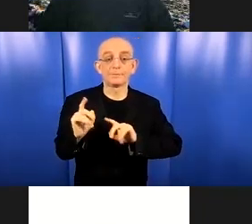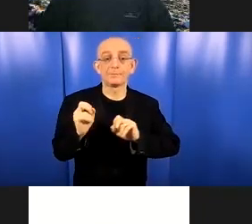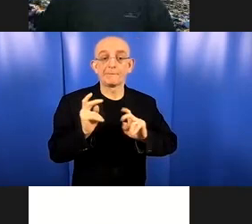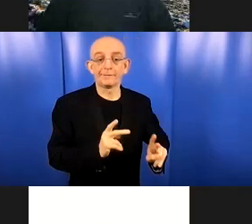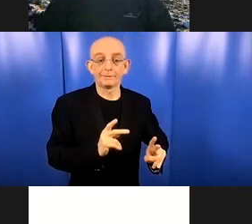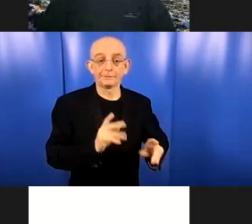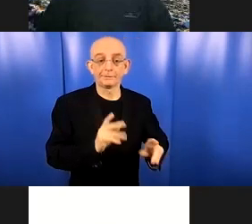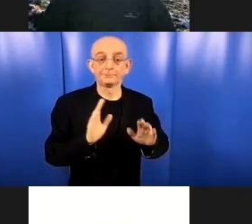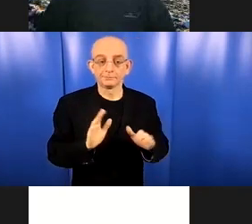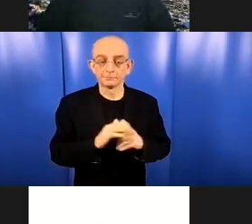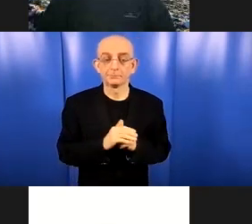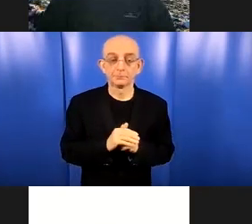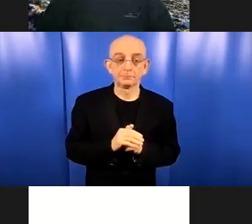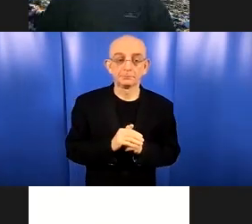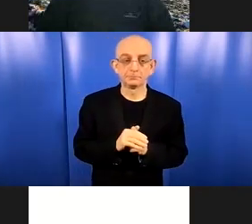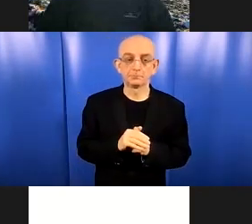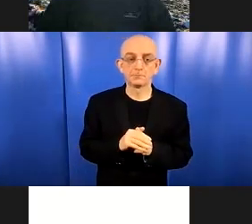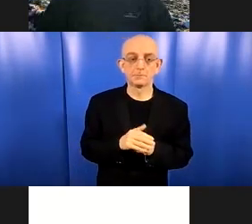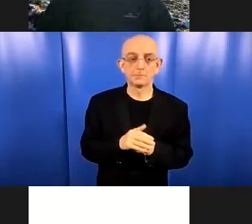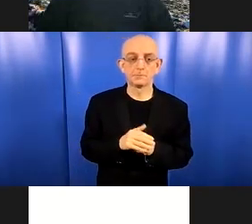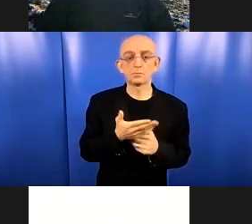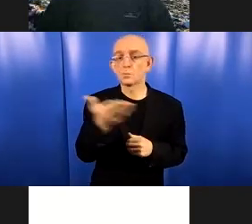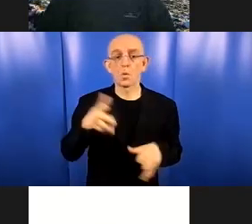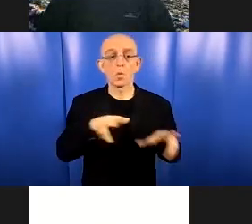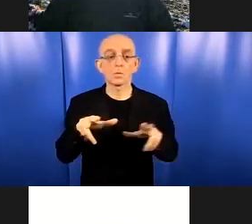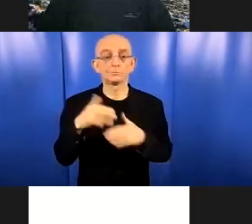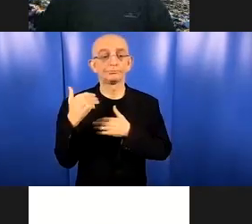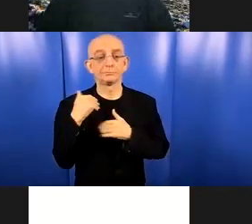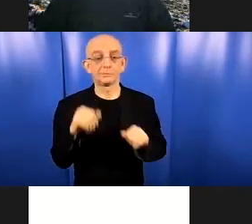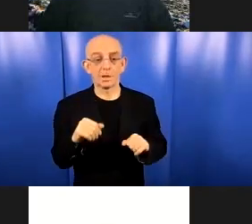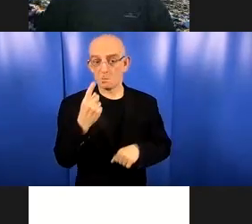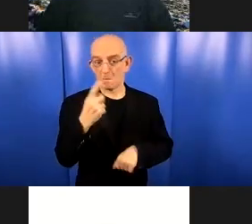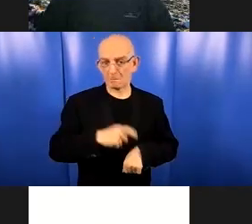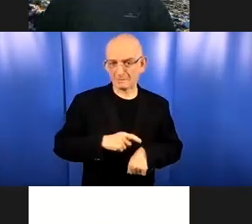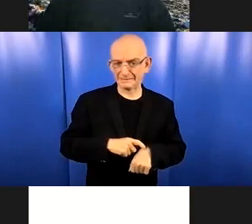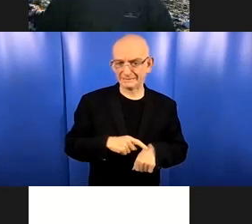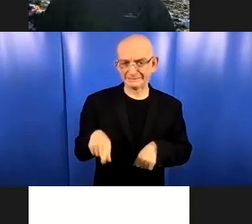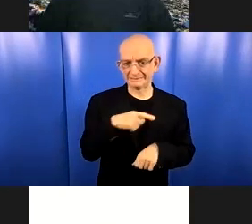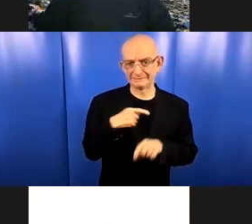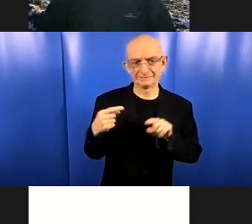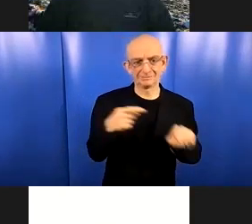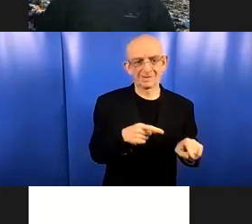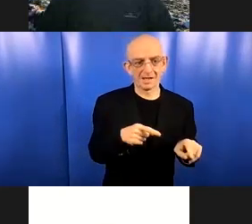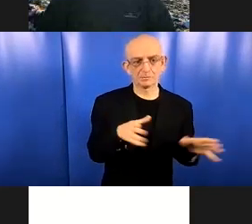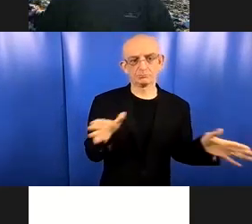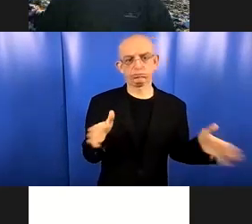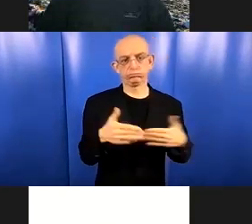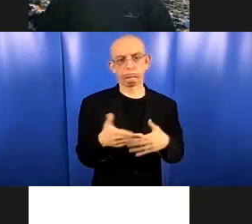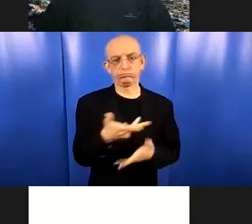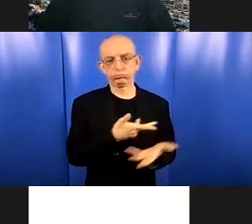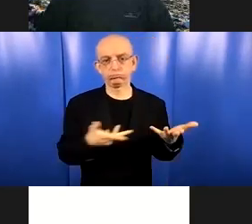have 1 minute before we head on back to the main room. And